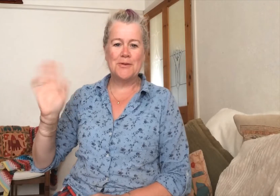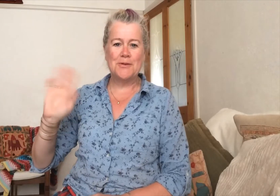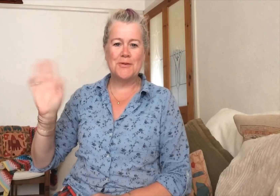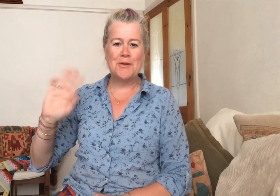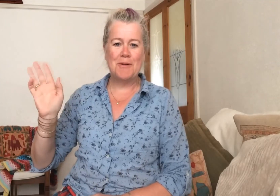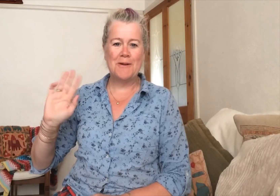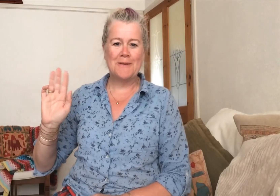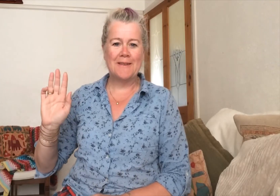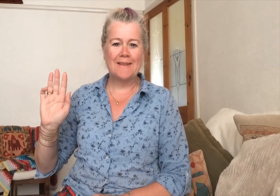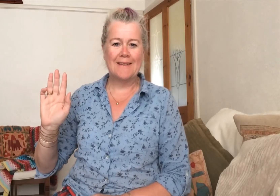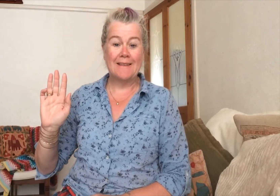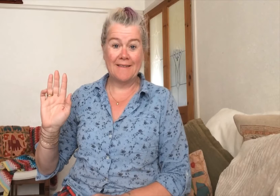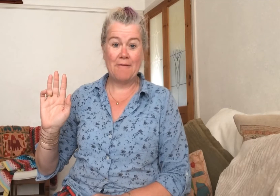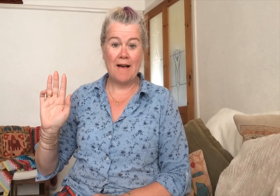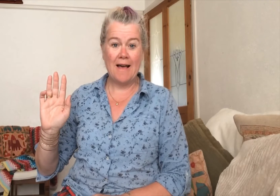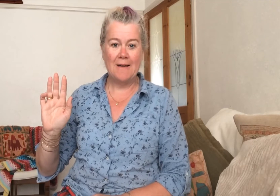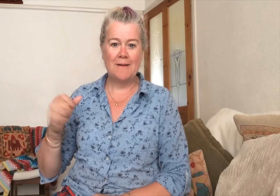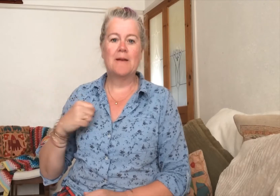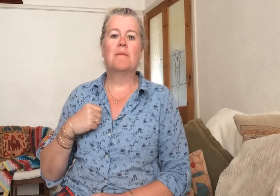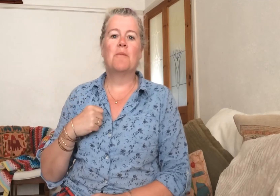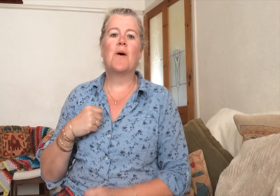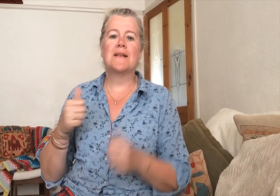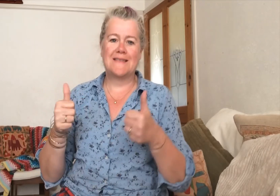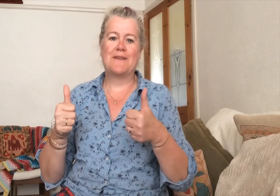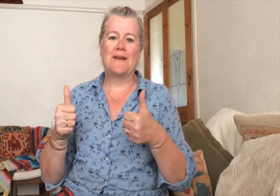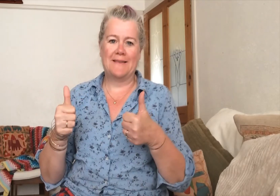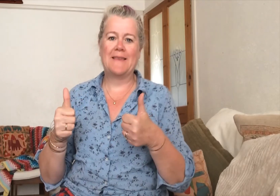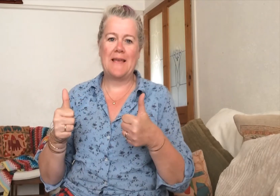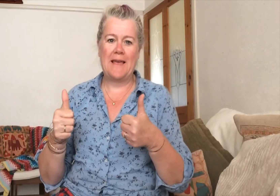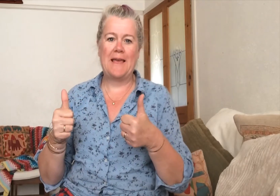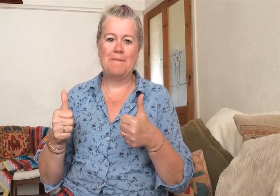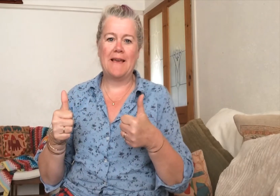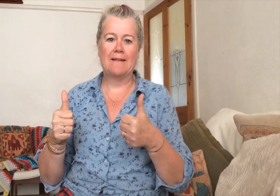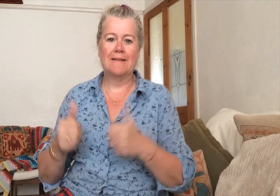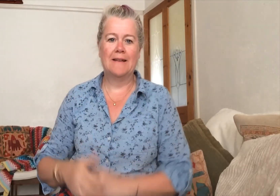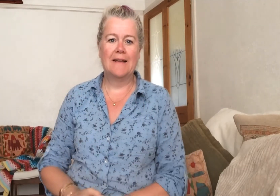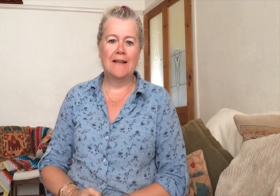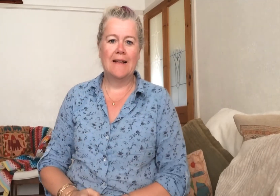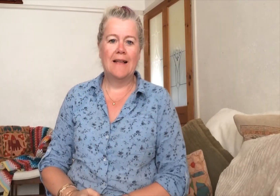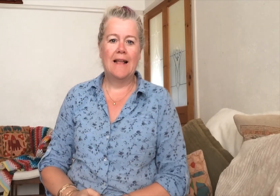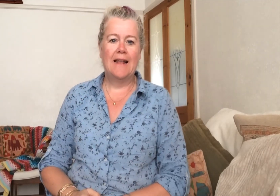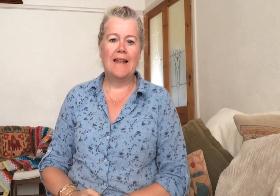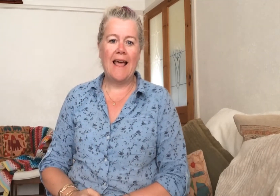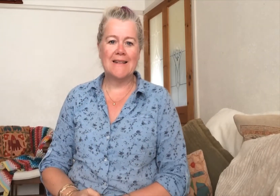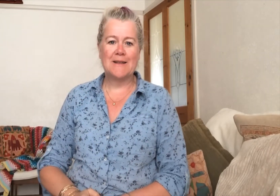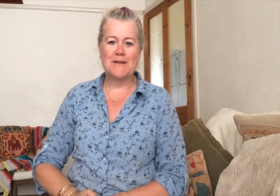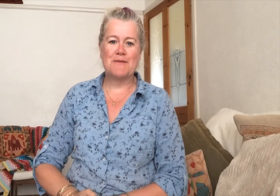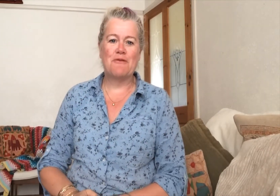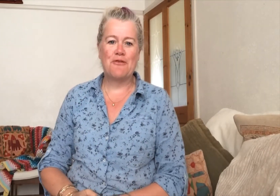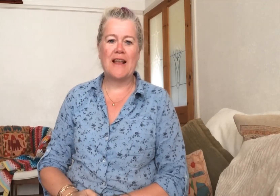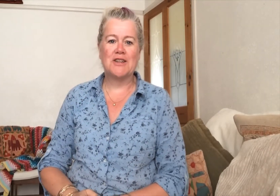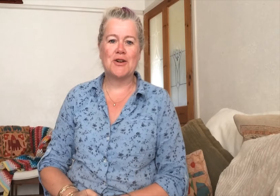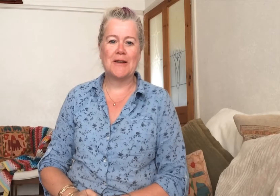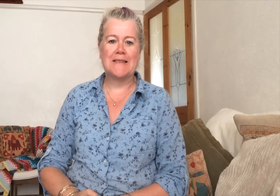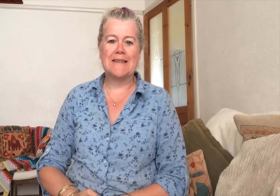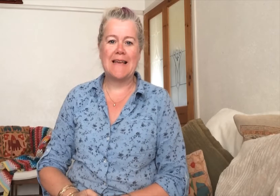Bonjour tout le monde. Ça va? Moi, ça va très bien. Let's learn some French colors today.